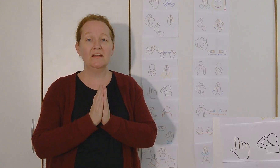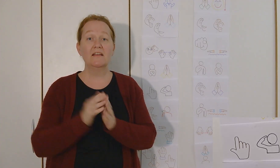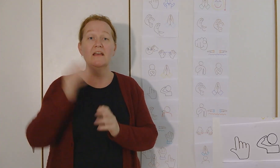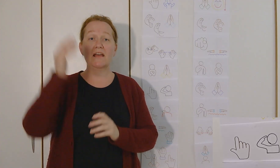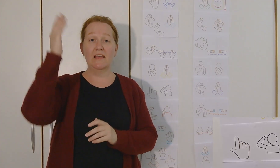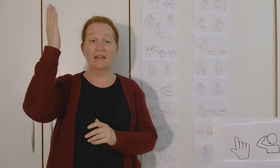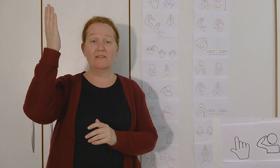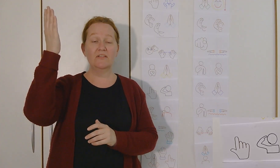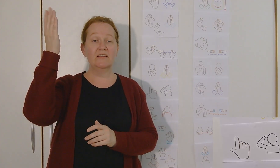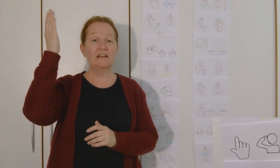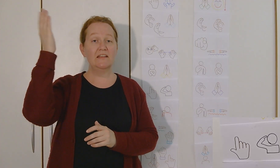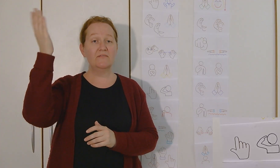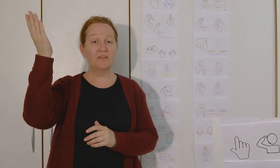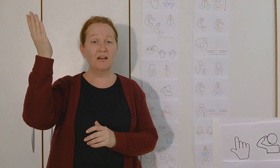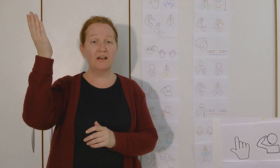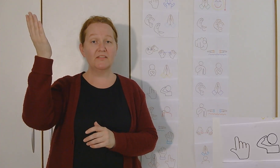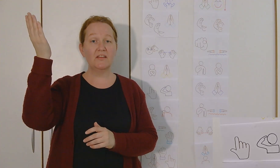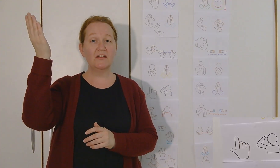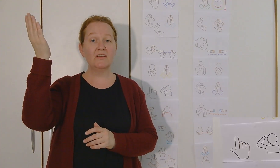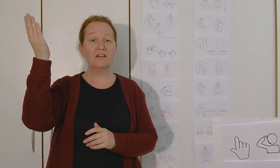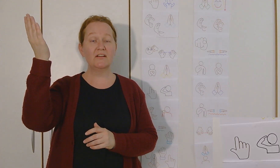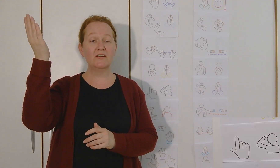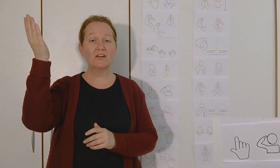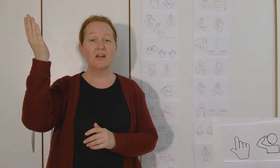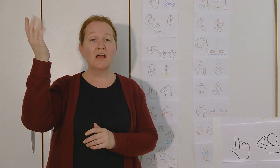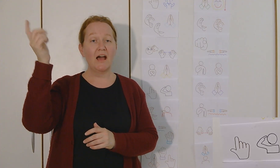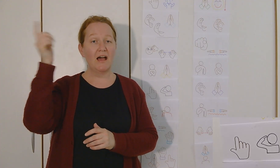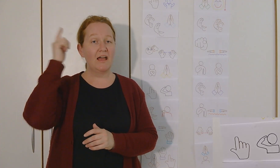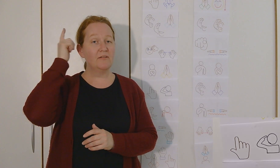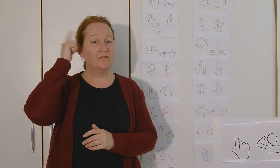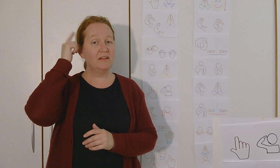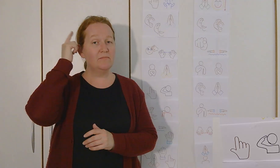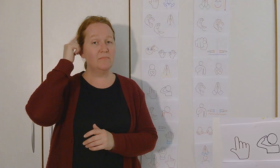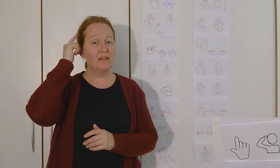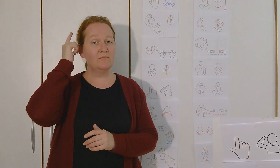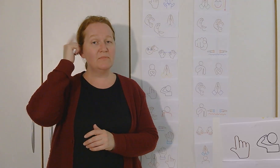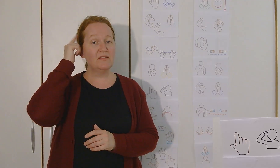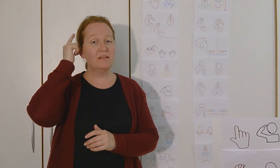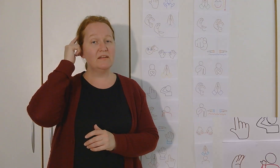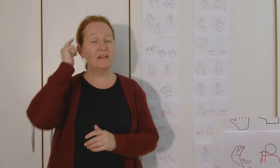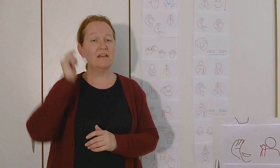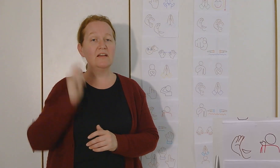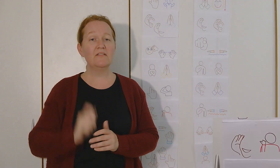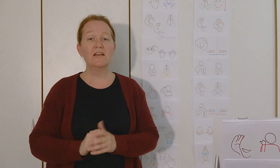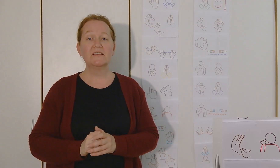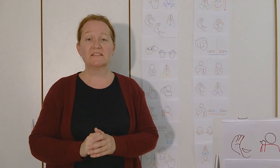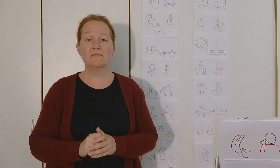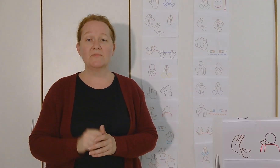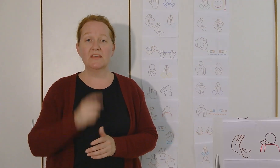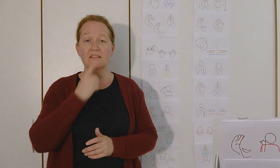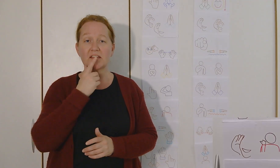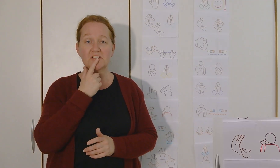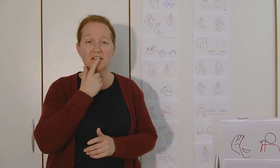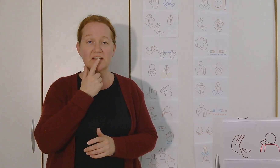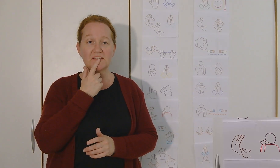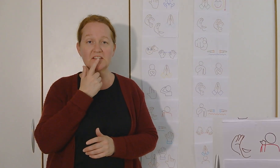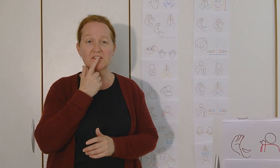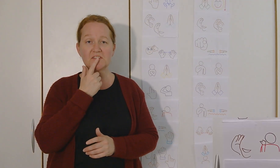I pray. Heavenly Father, I remember now something that Jesus